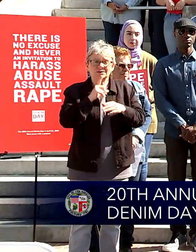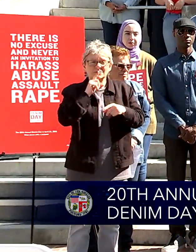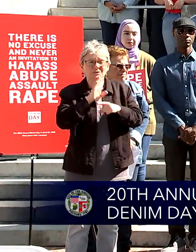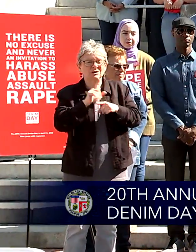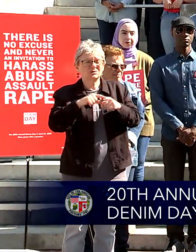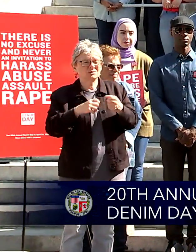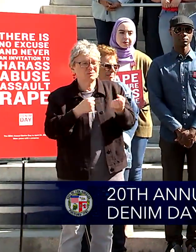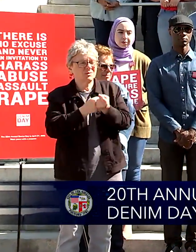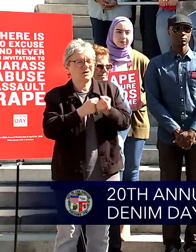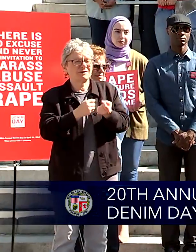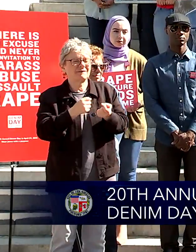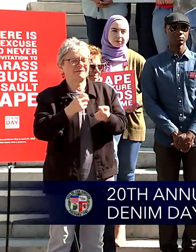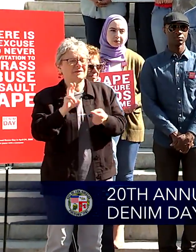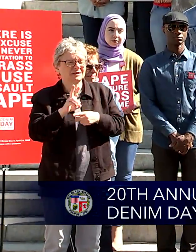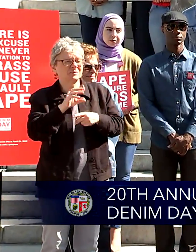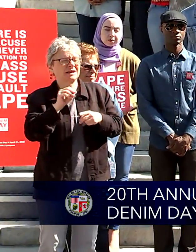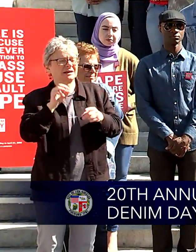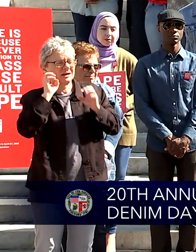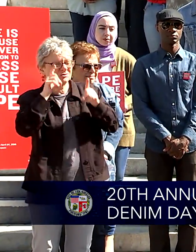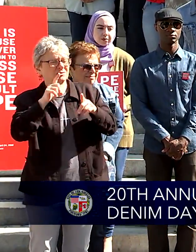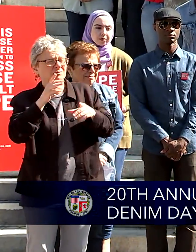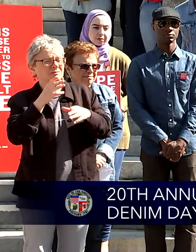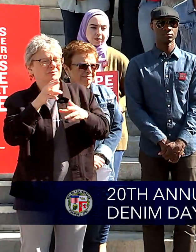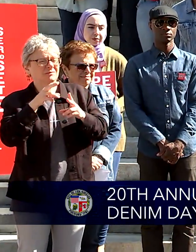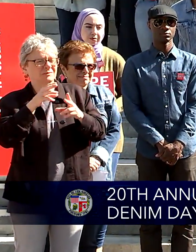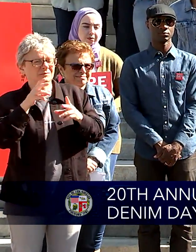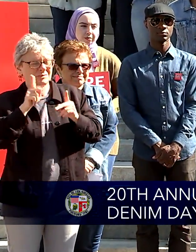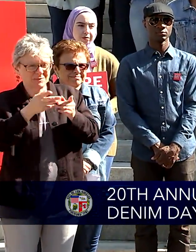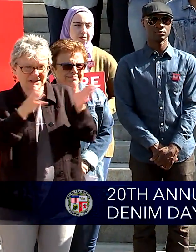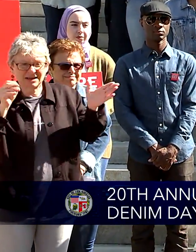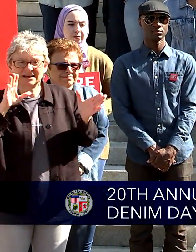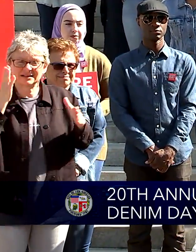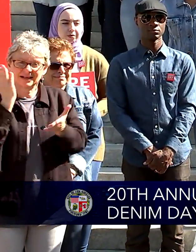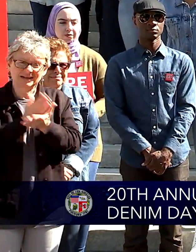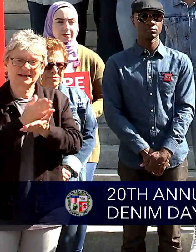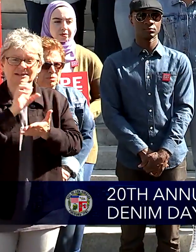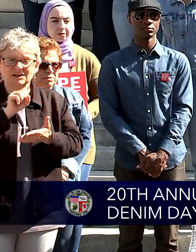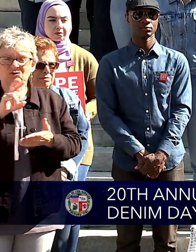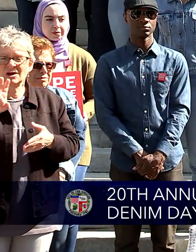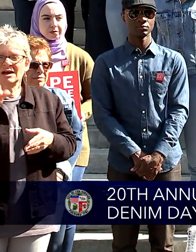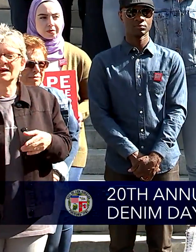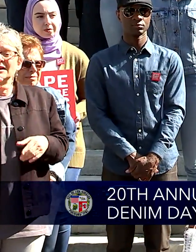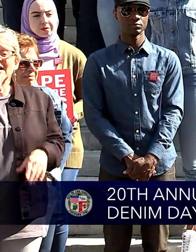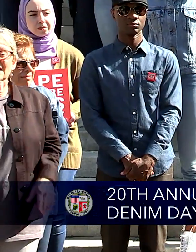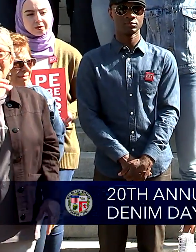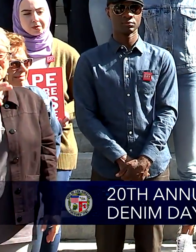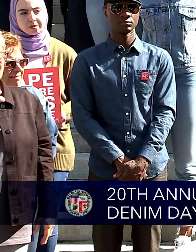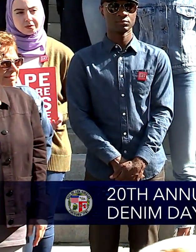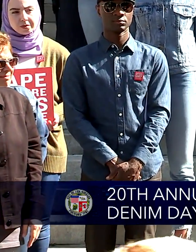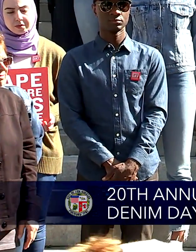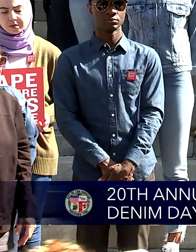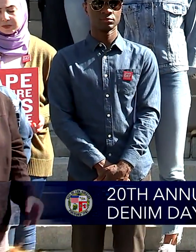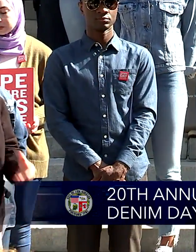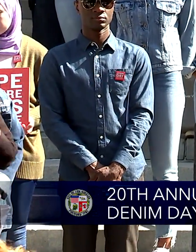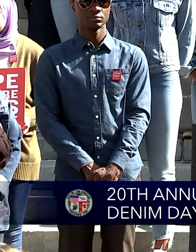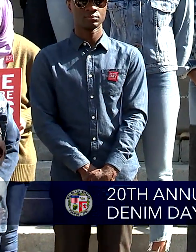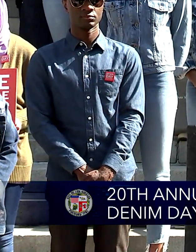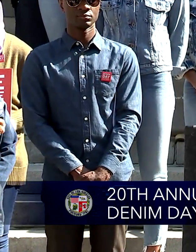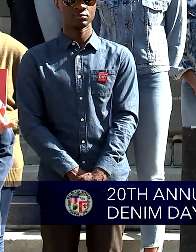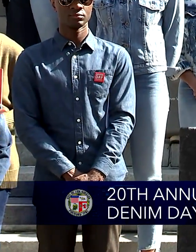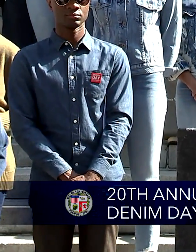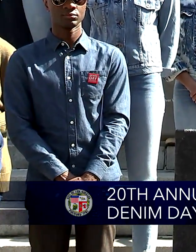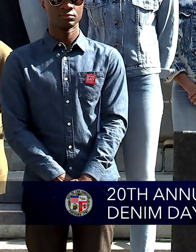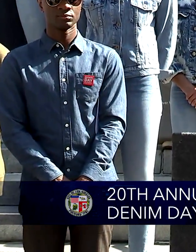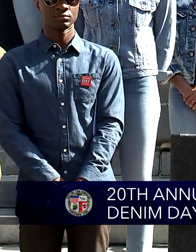supporting victims, educating the public, and ending sexual violence. At AHLA, we believe there's no compromise